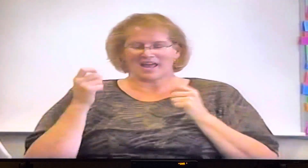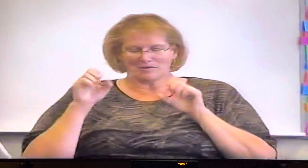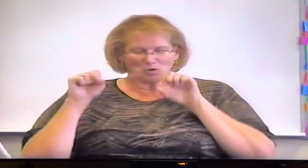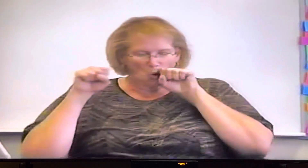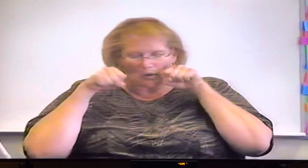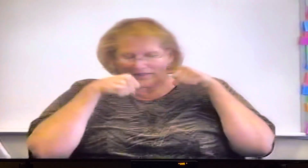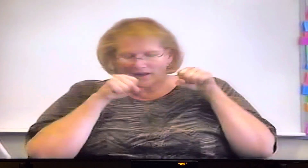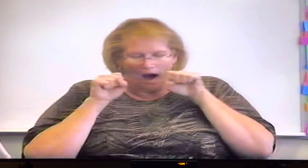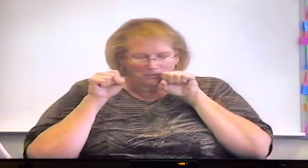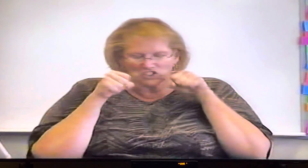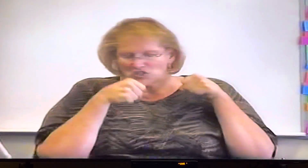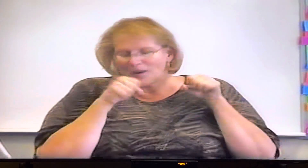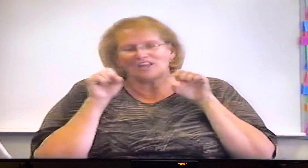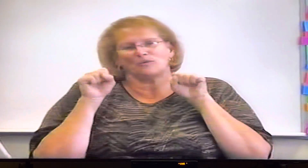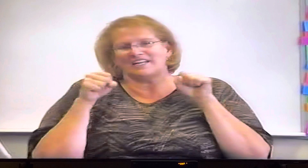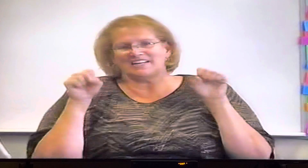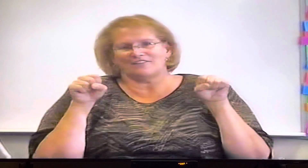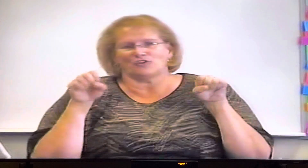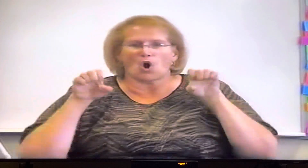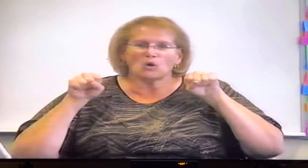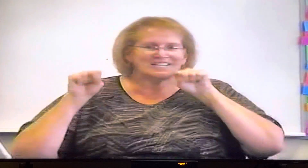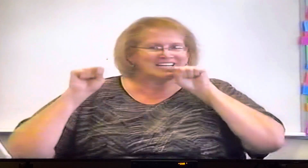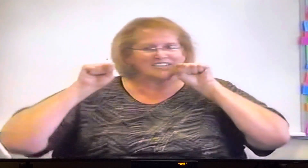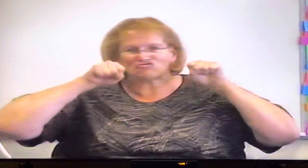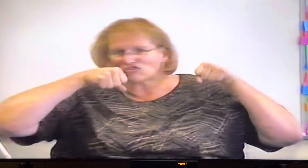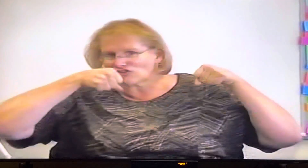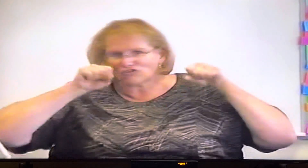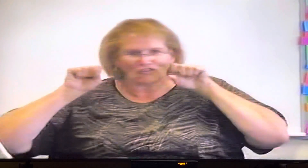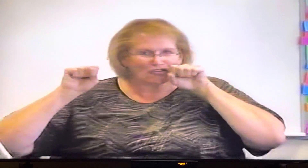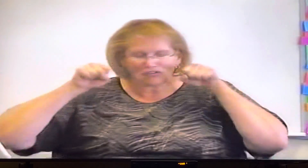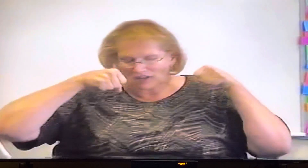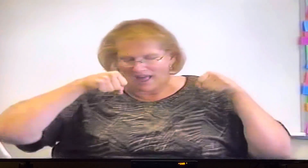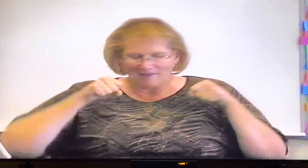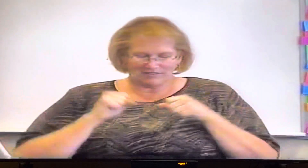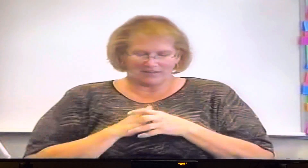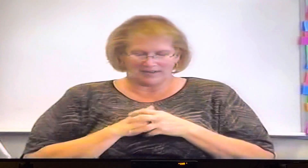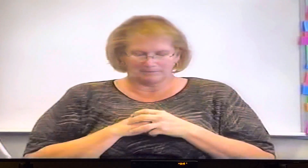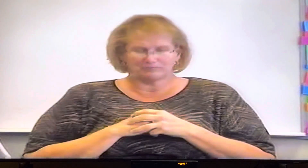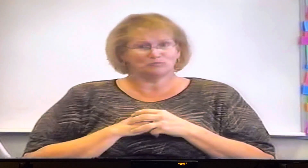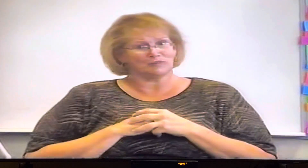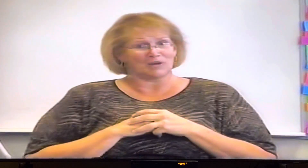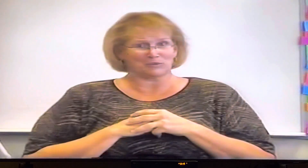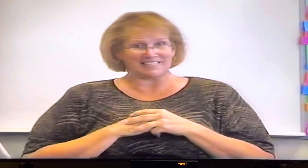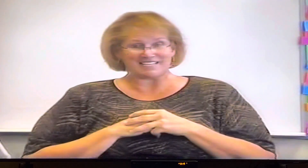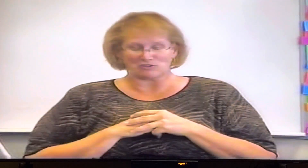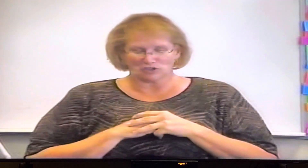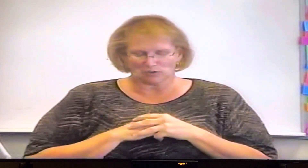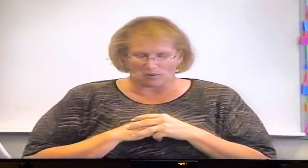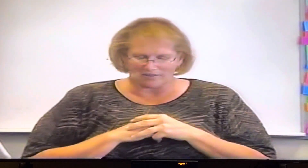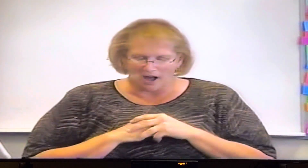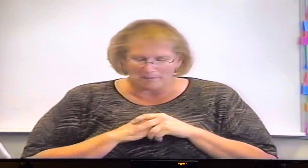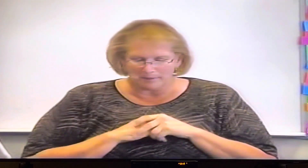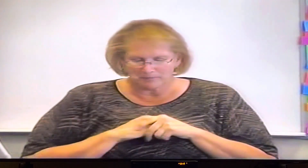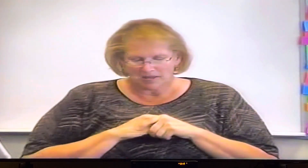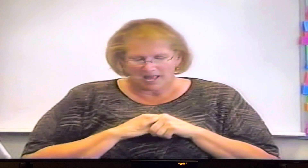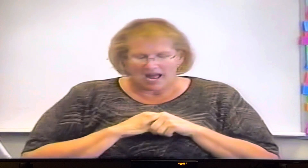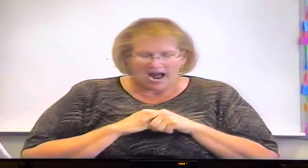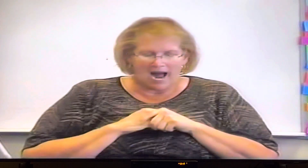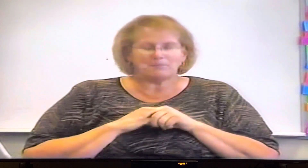Okay, corn on the cob. Just the way you would eat it. You're holding it and having fun. That really sounds good, corn on the cob.